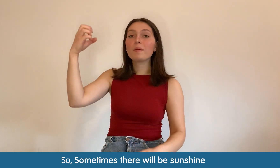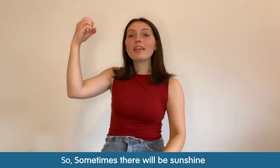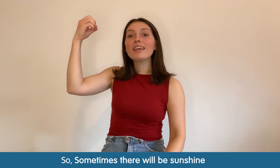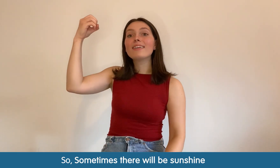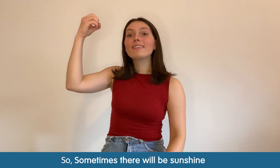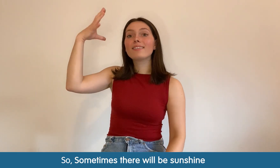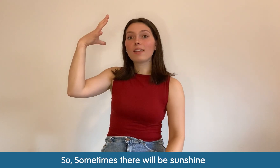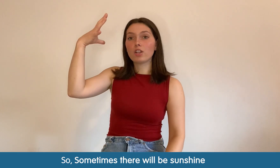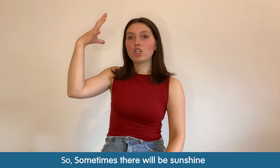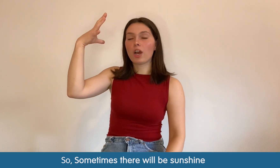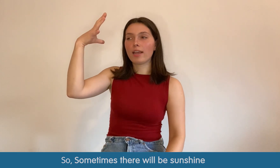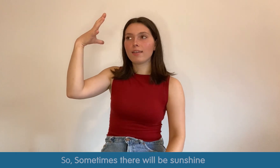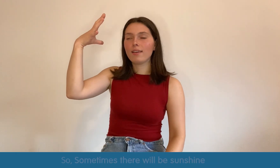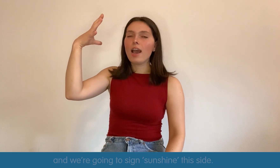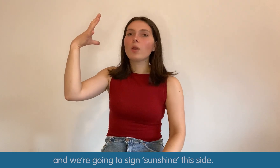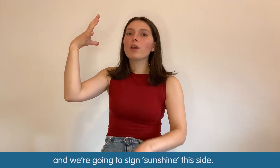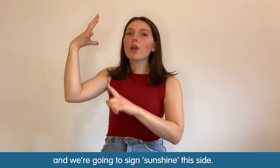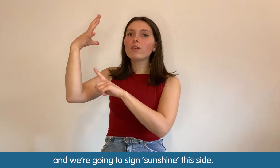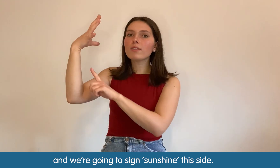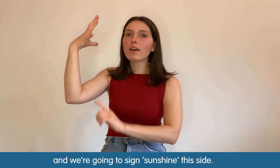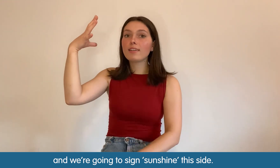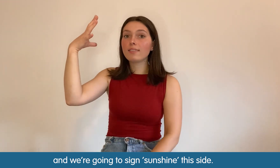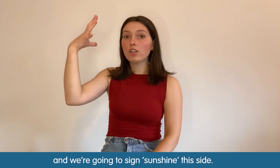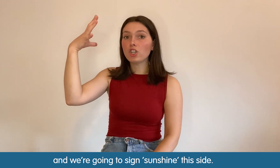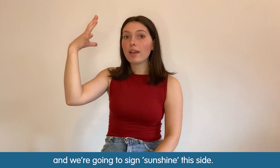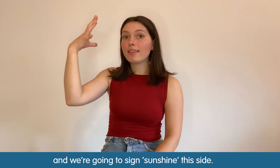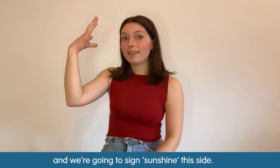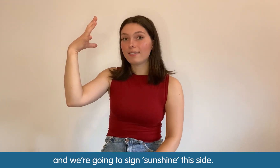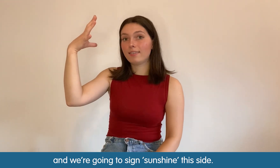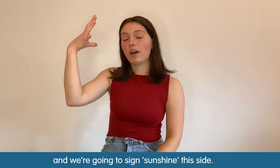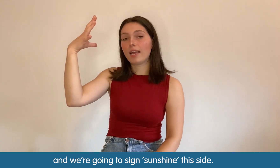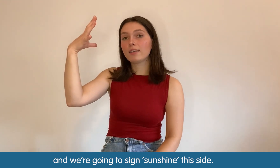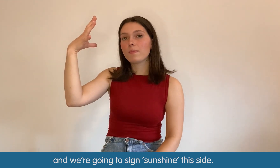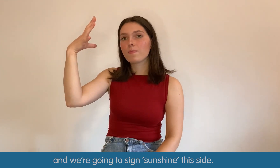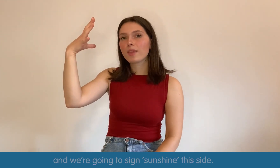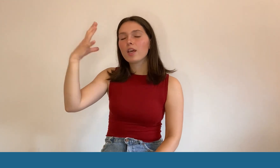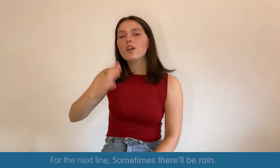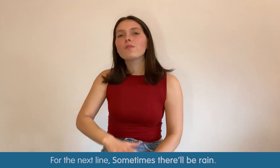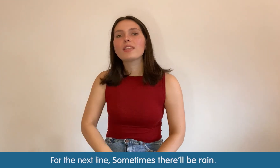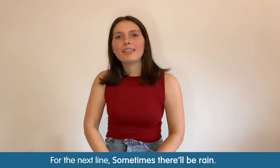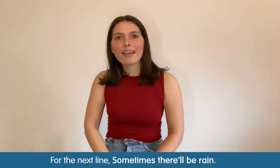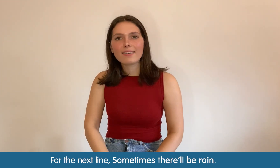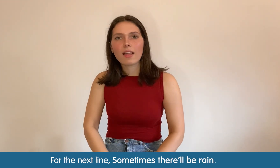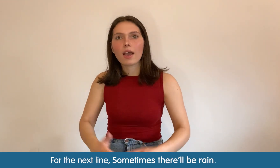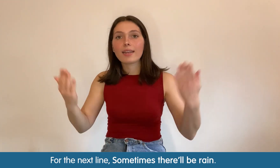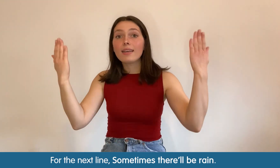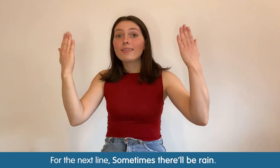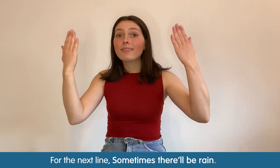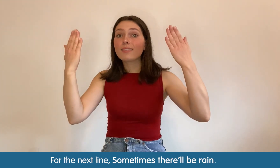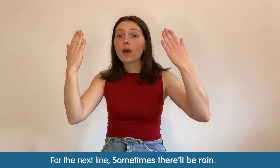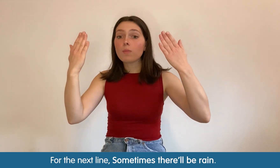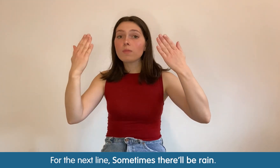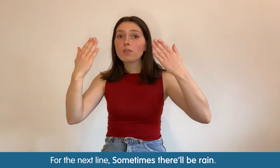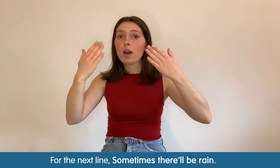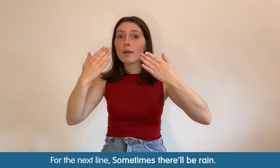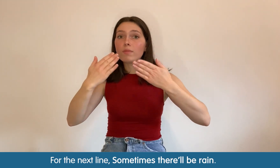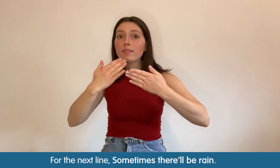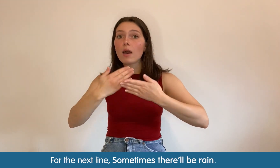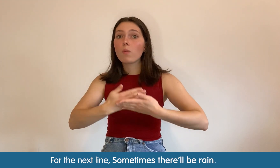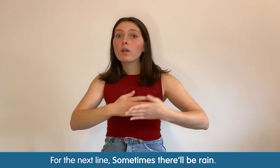be sunshine, and we're going to sign sunshine this side. For the next line, sometimes there will